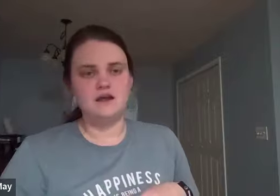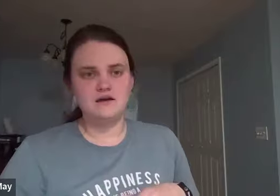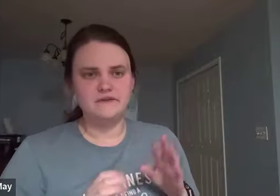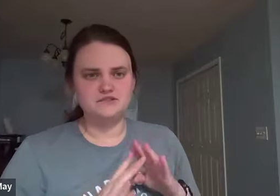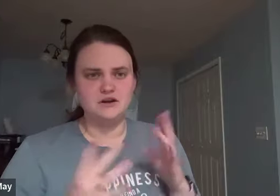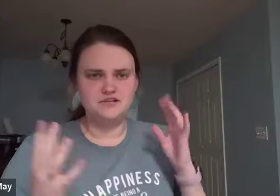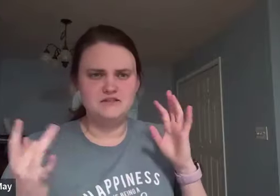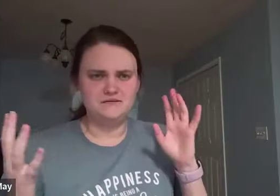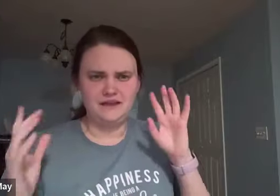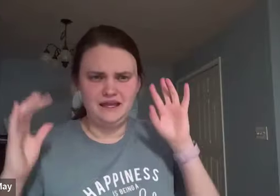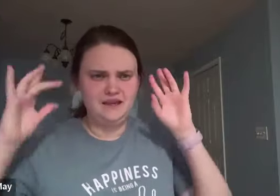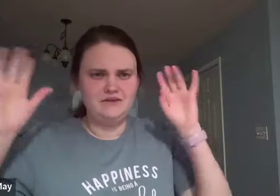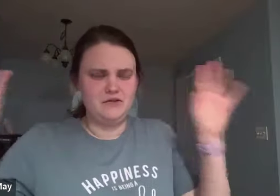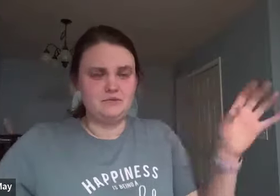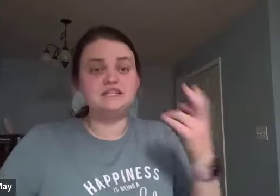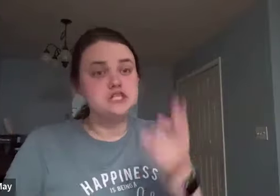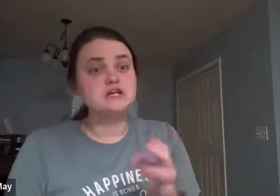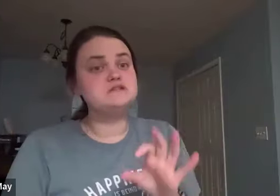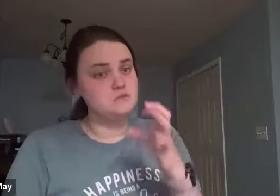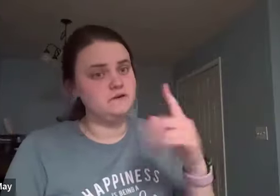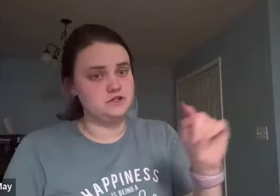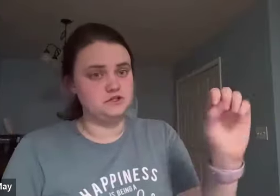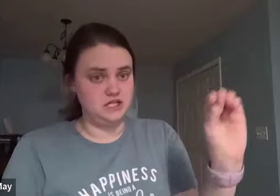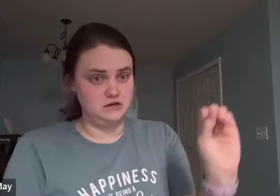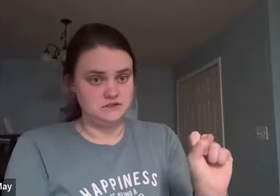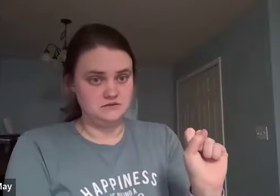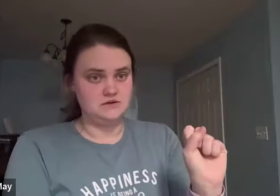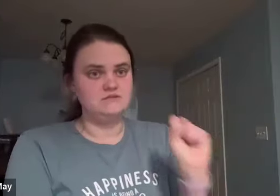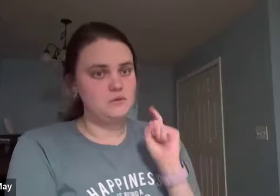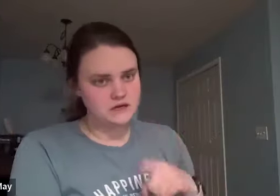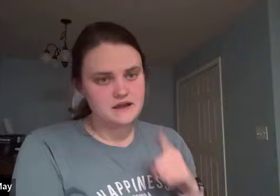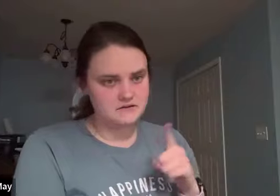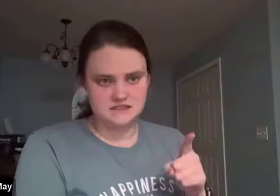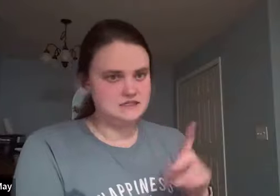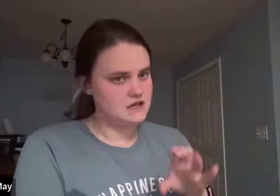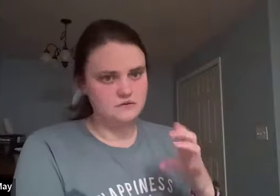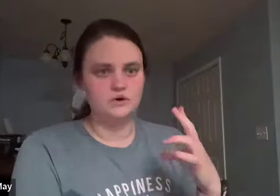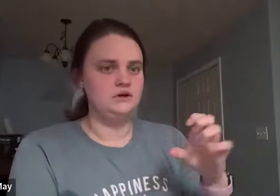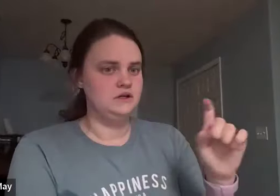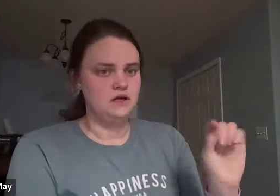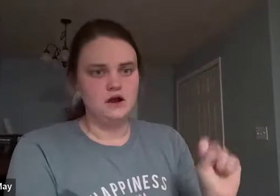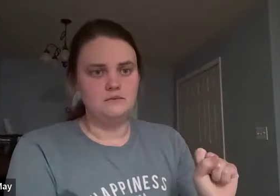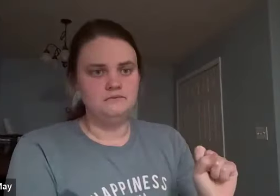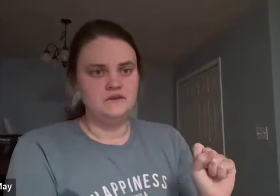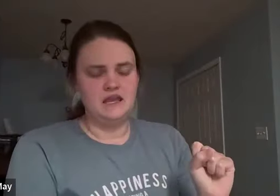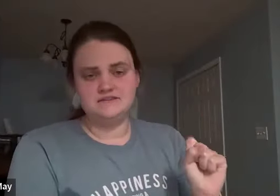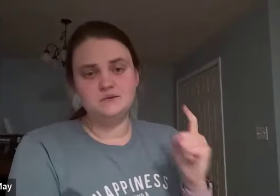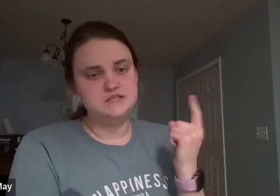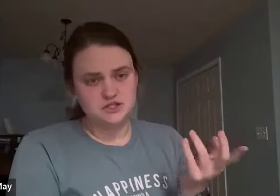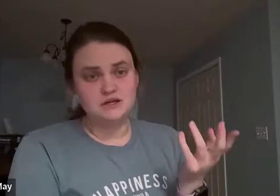Yeah, I'm sorry. I'm trying to think of like any kind of other ones. Like Cheetos, I would finger spell Cheetos. That one I have not seen a sign for. And if someone tells you it